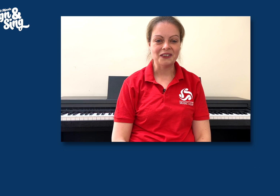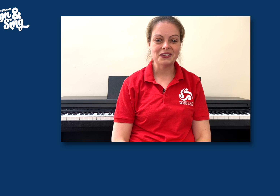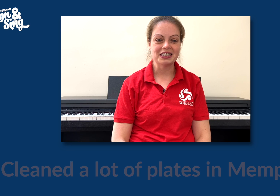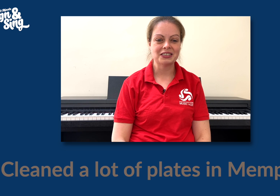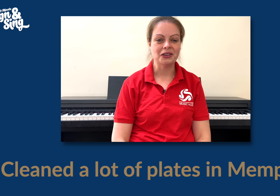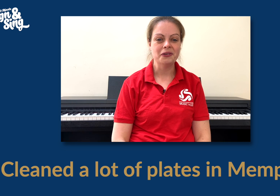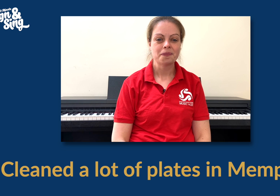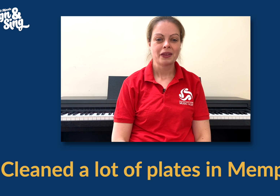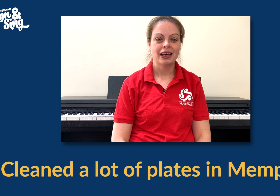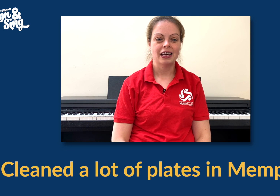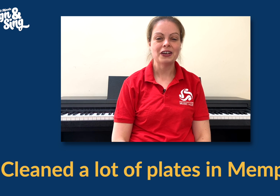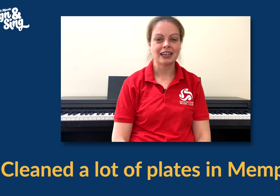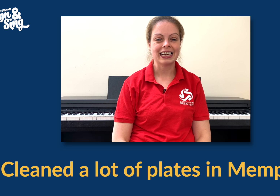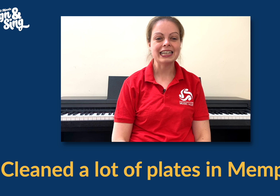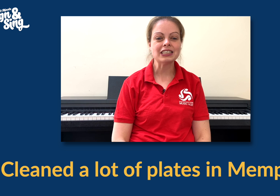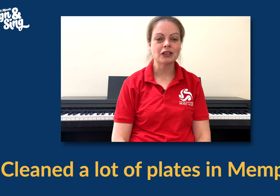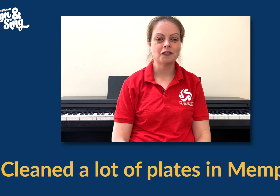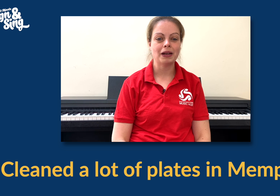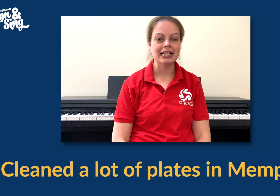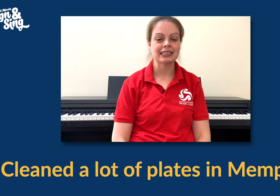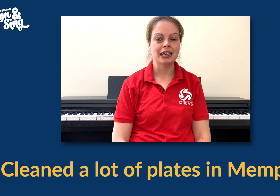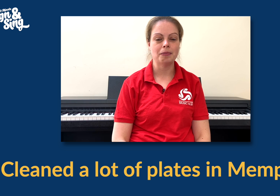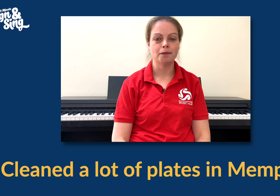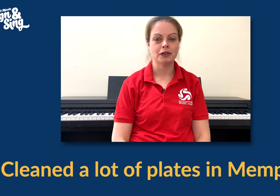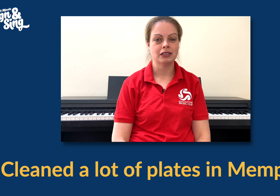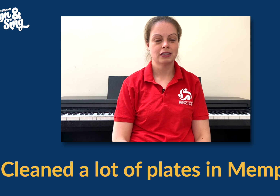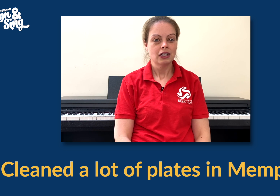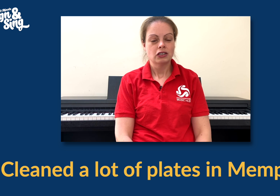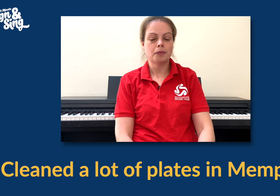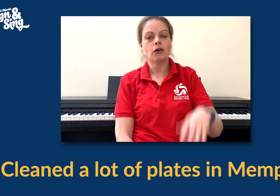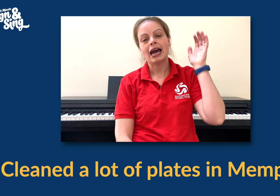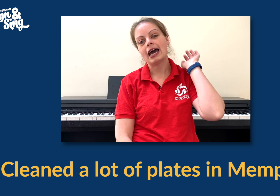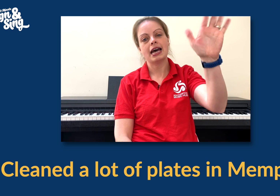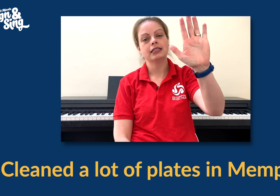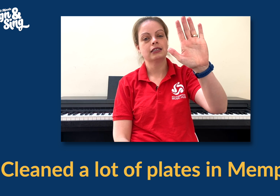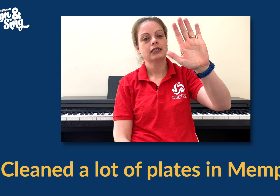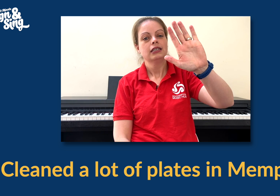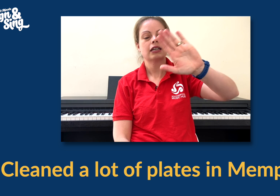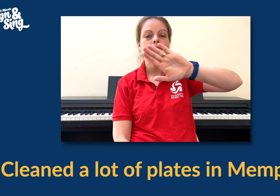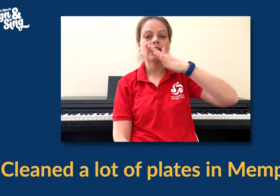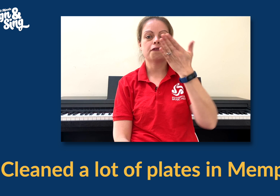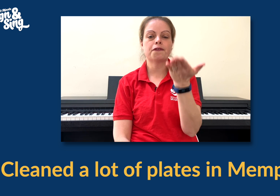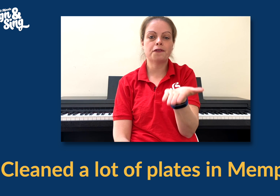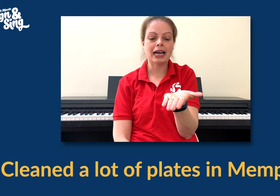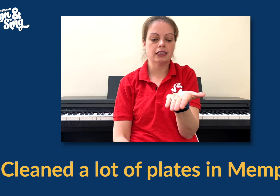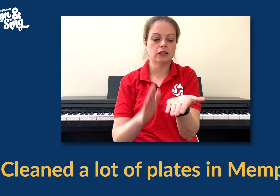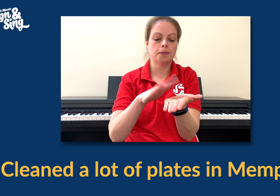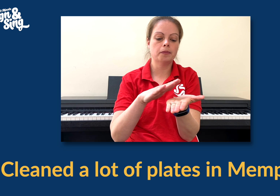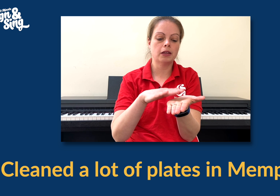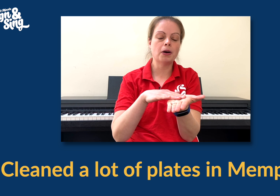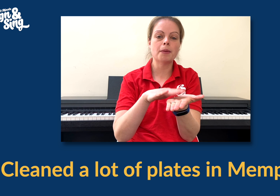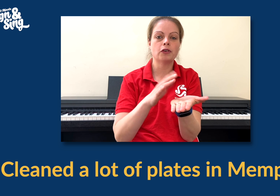Okay, so verse 2. First line, cleaned a lot of plates in Memphis. Show me your hand. You're going to put that flat,